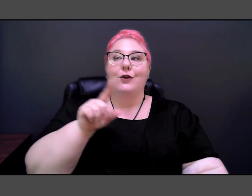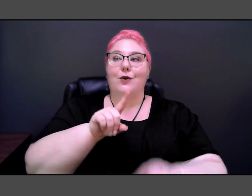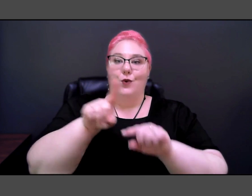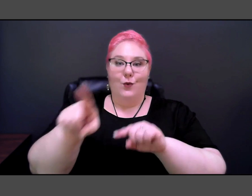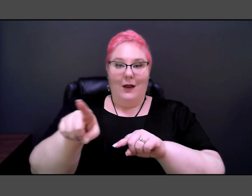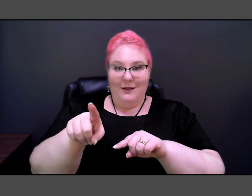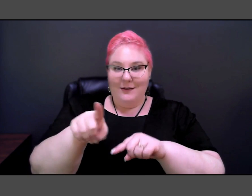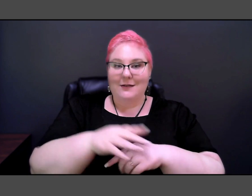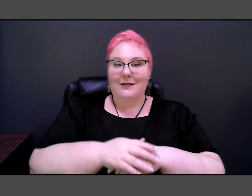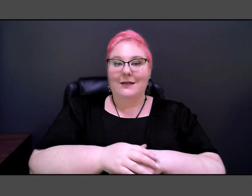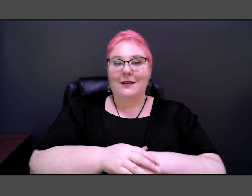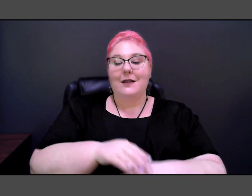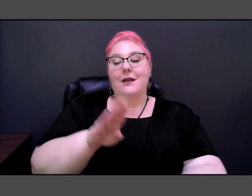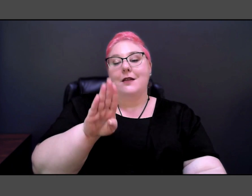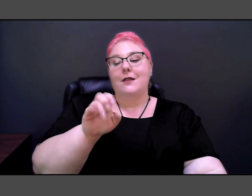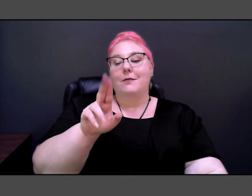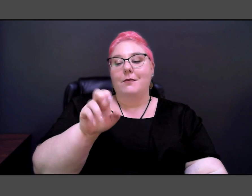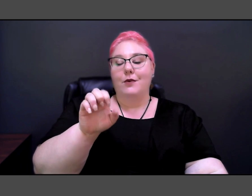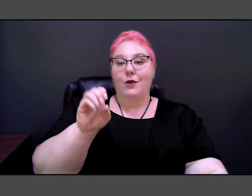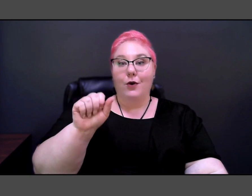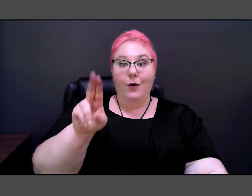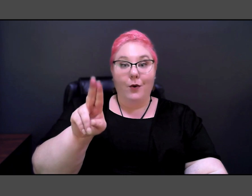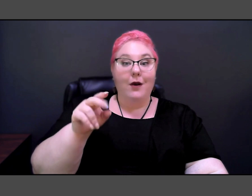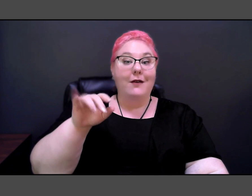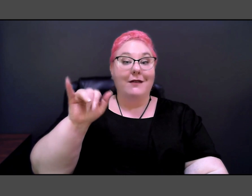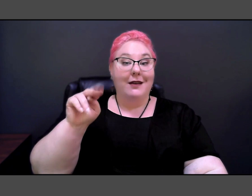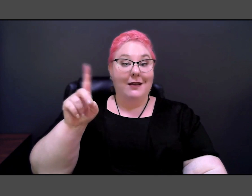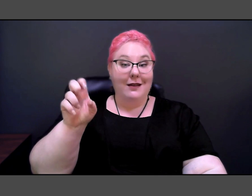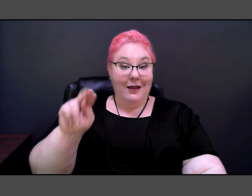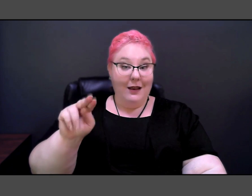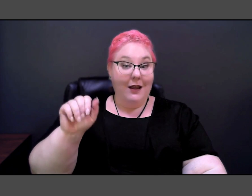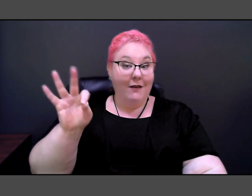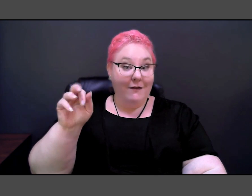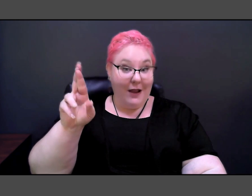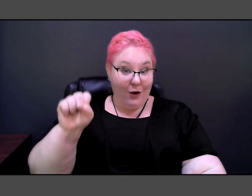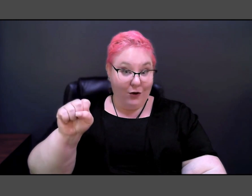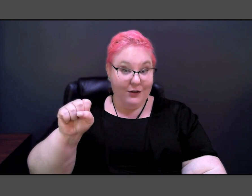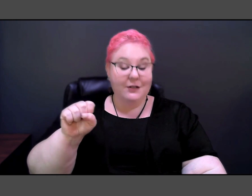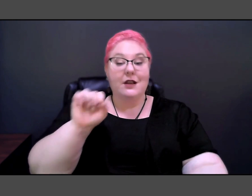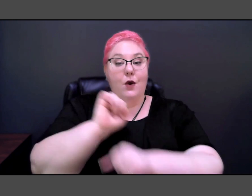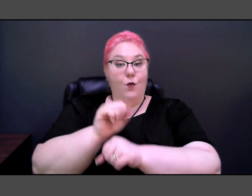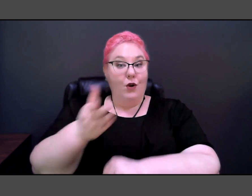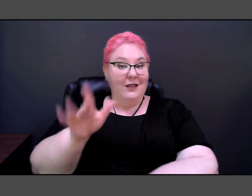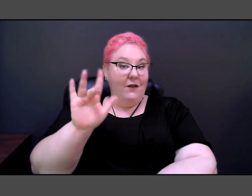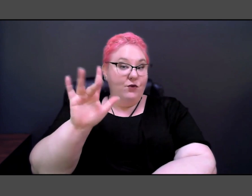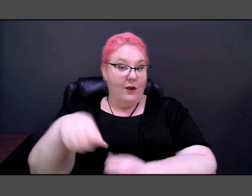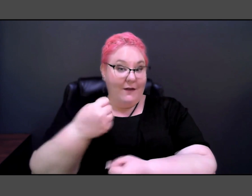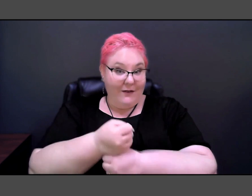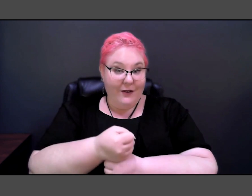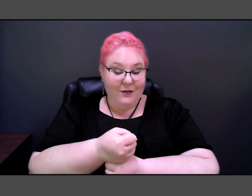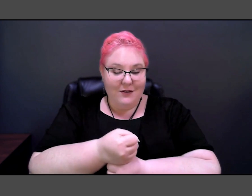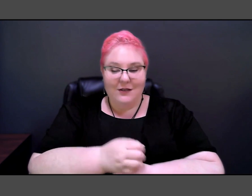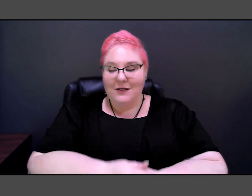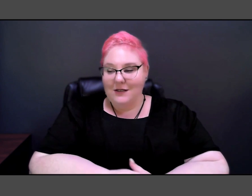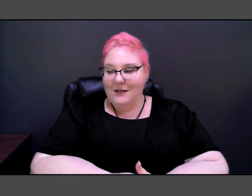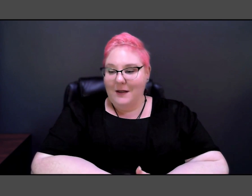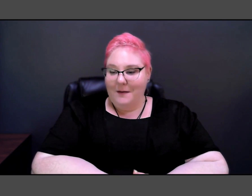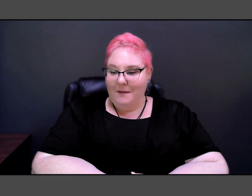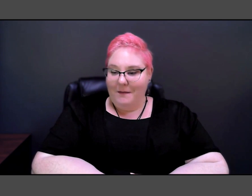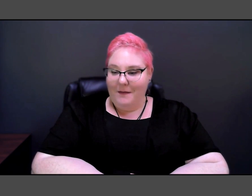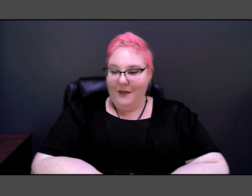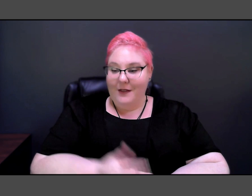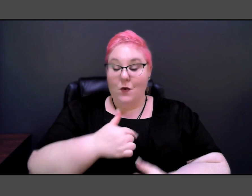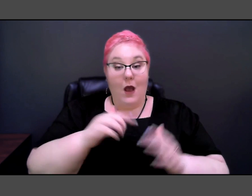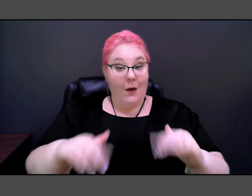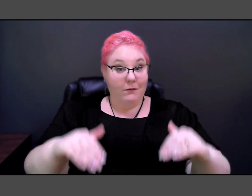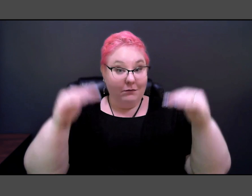and became a 25-year career employee there. So I was raised by two public